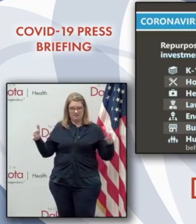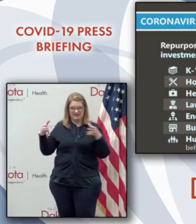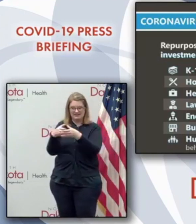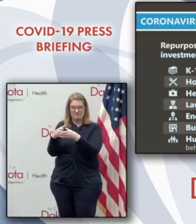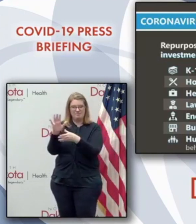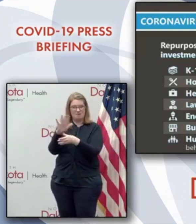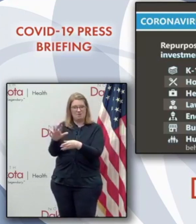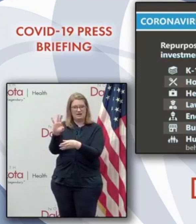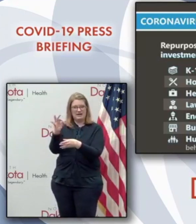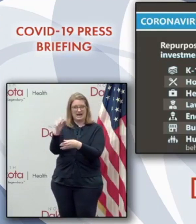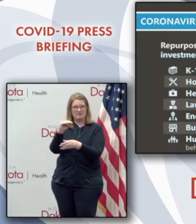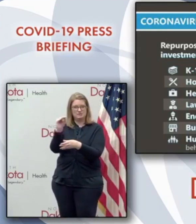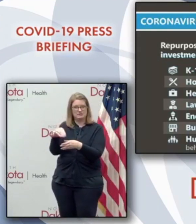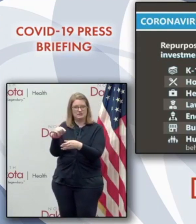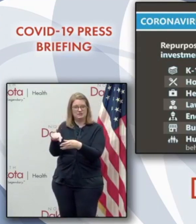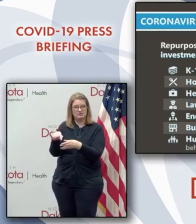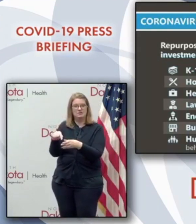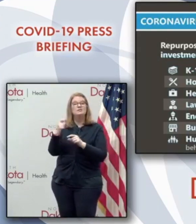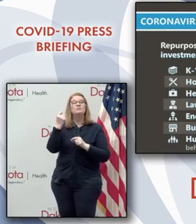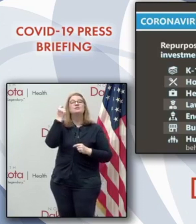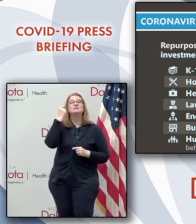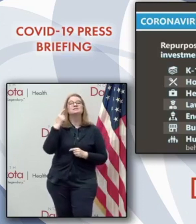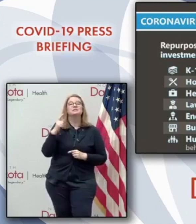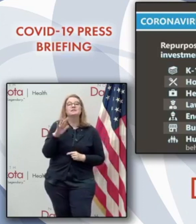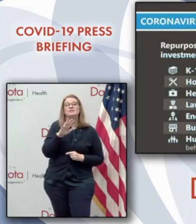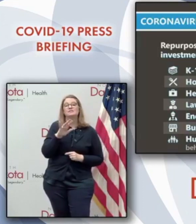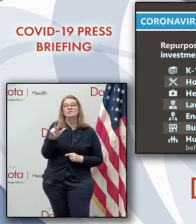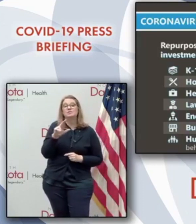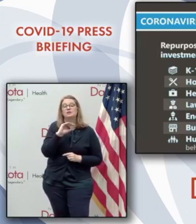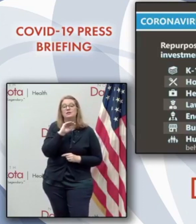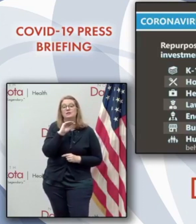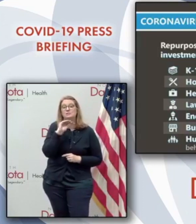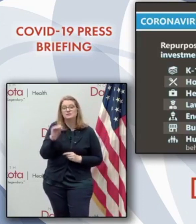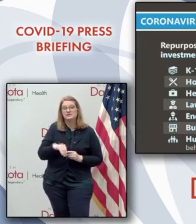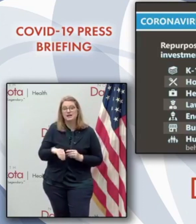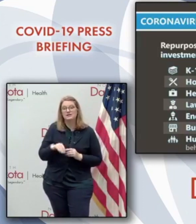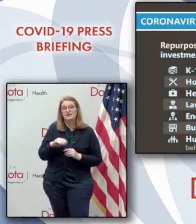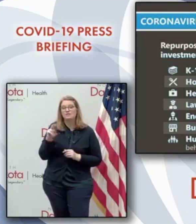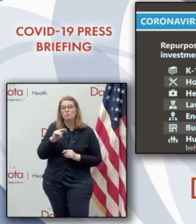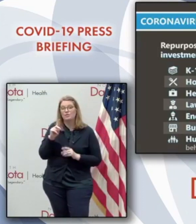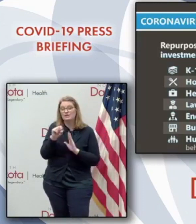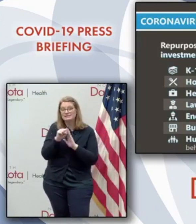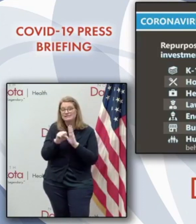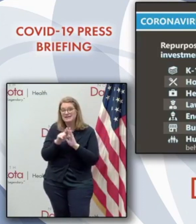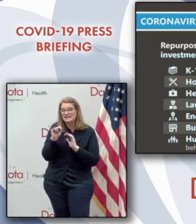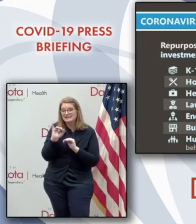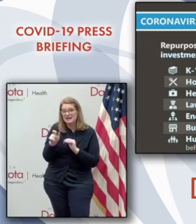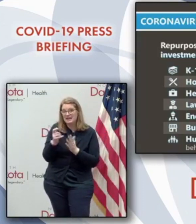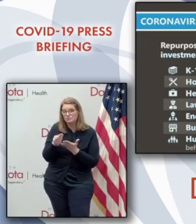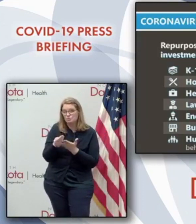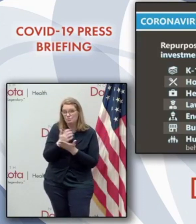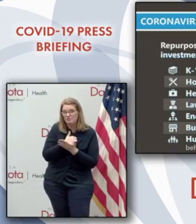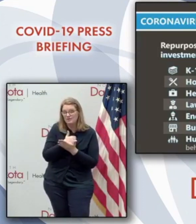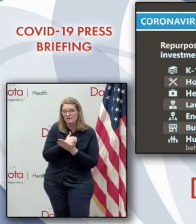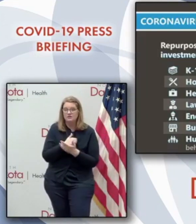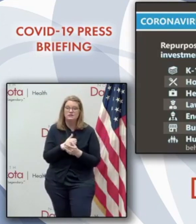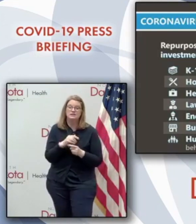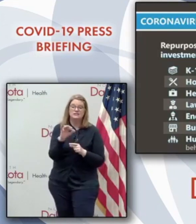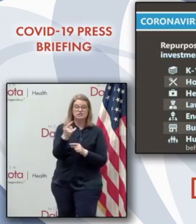represents over 53% of the North Dakota state tax revenue. Let me say that again, 9% of